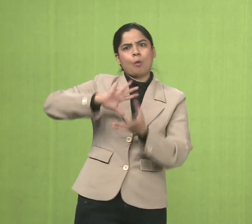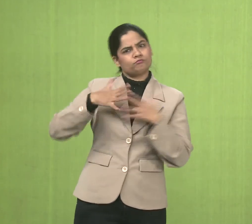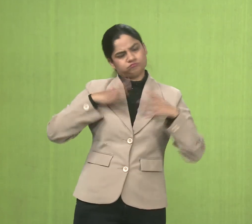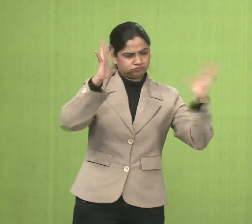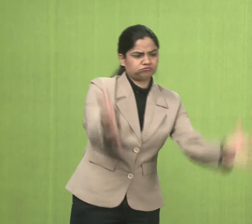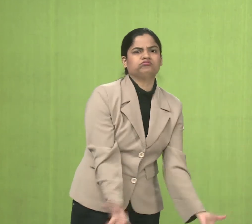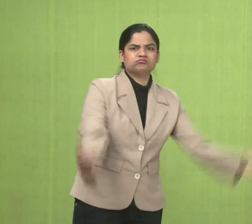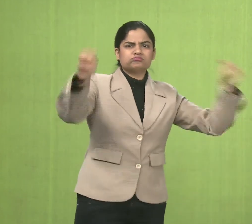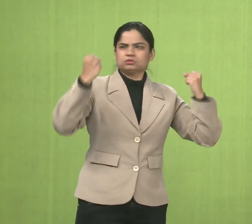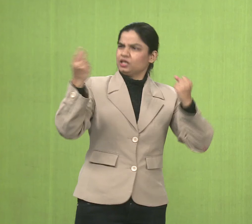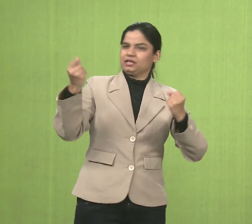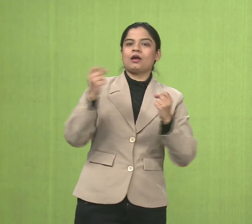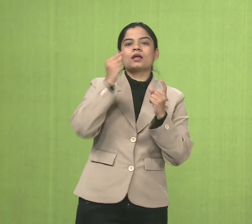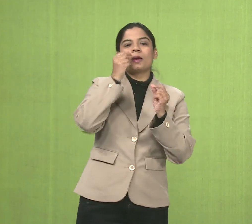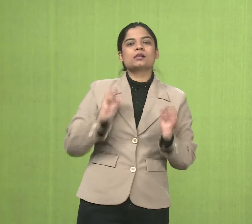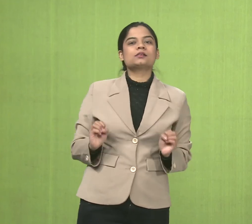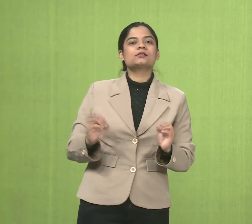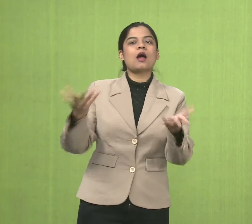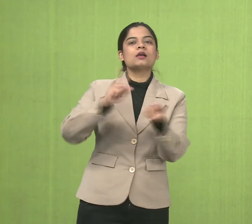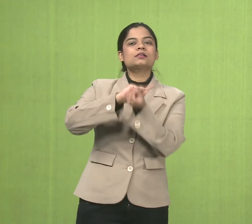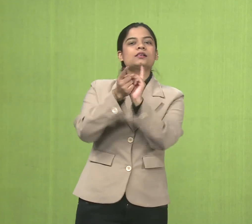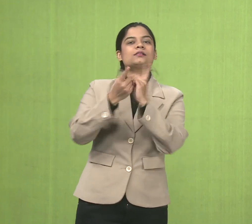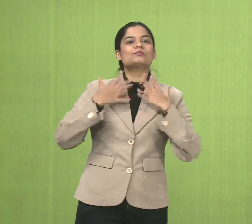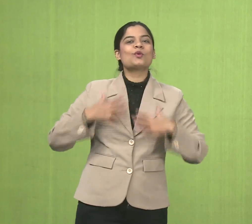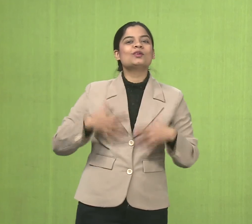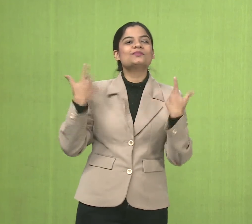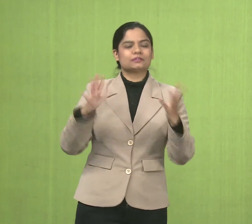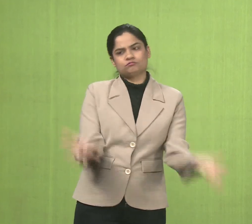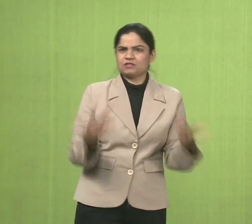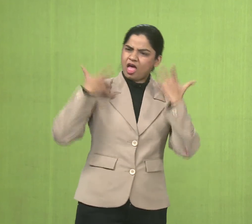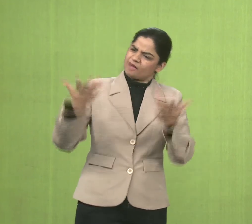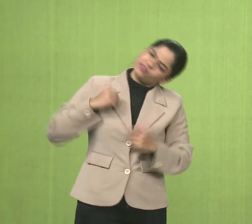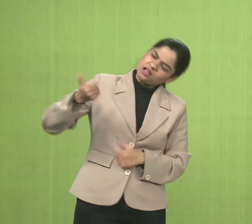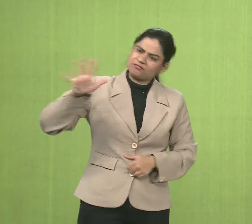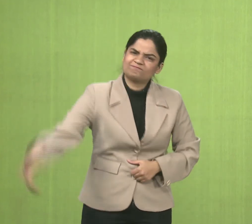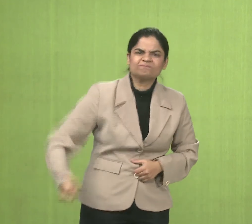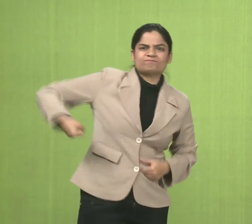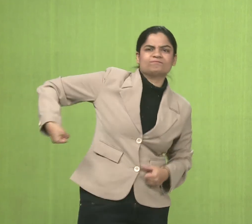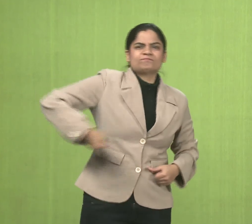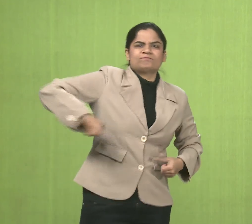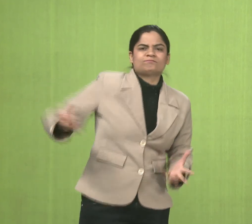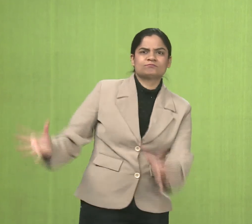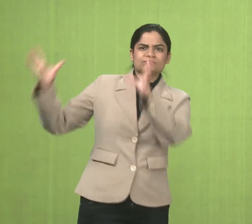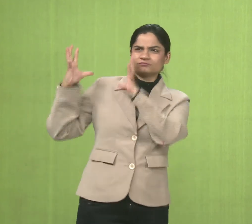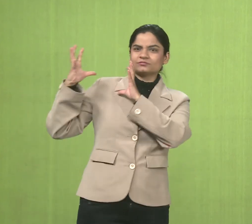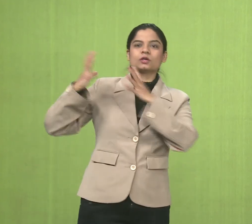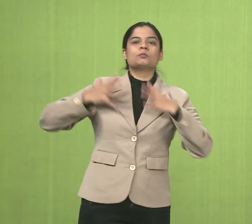work, but once they start hitting puberty, they are able to do physical work and lift up